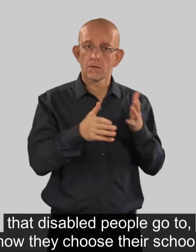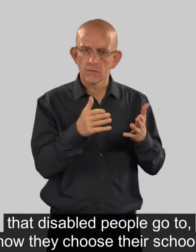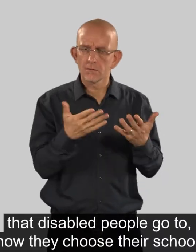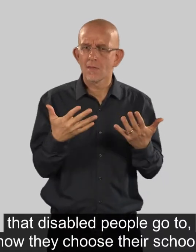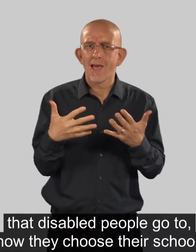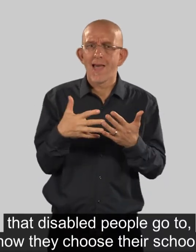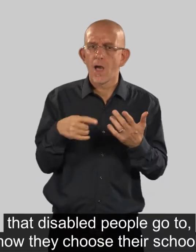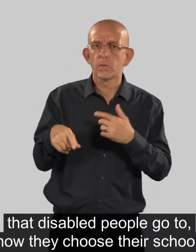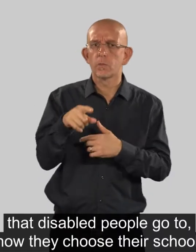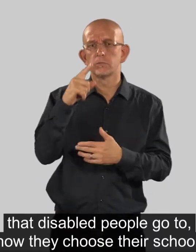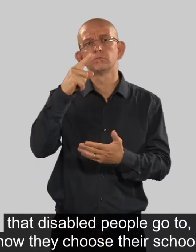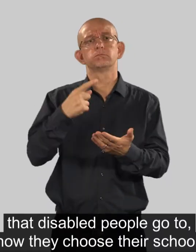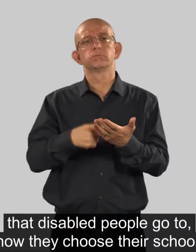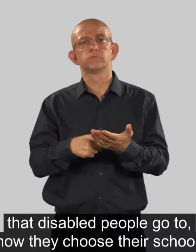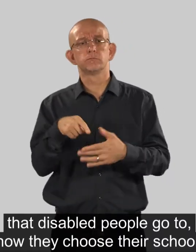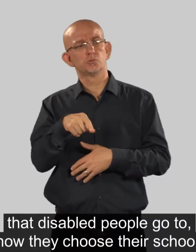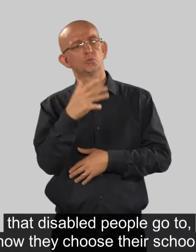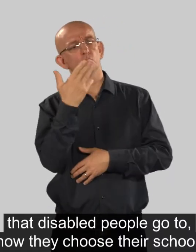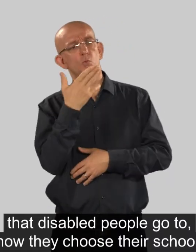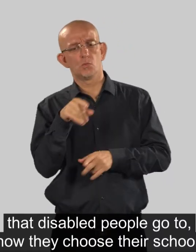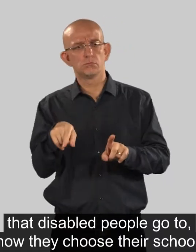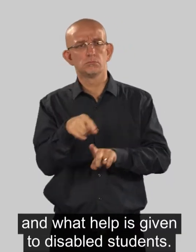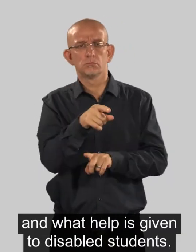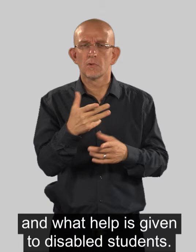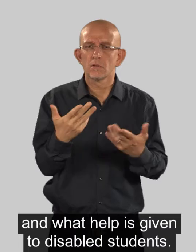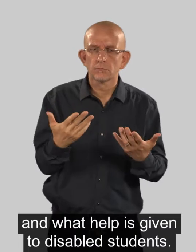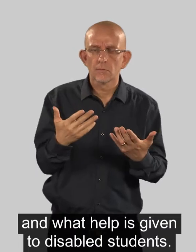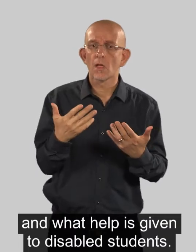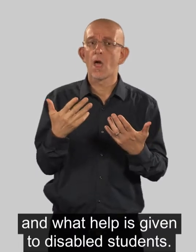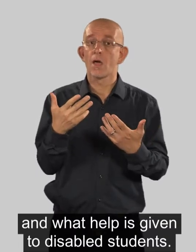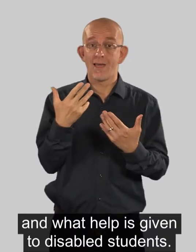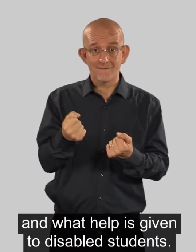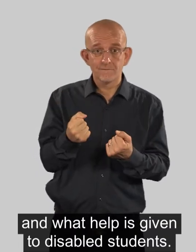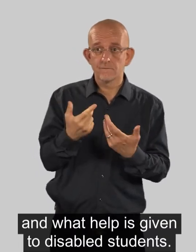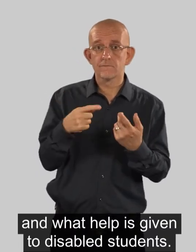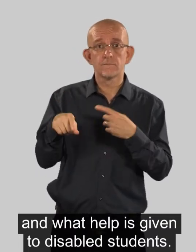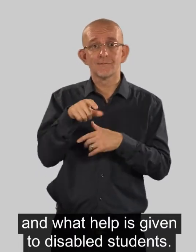how they choose their school, and what help is given to disabled students.